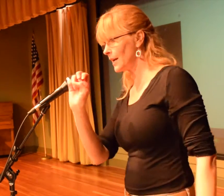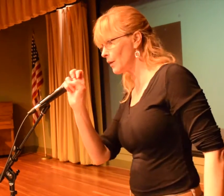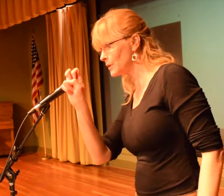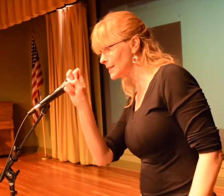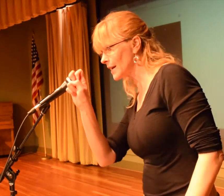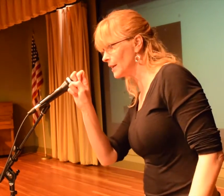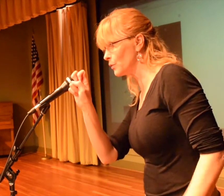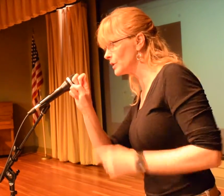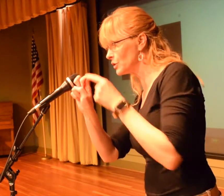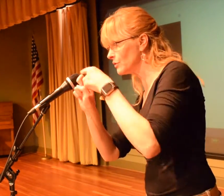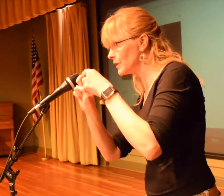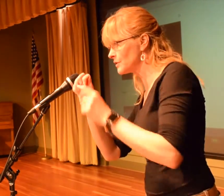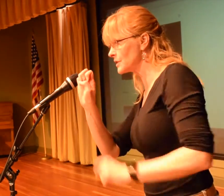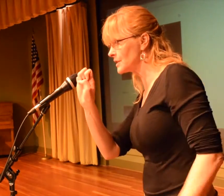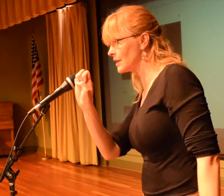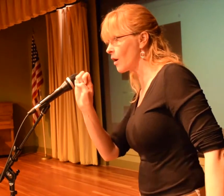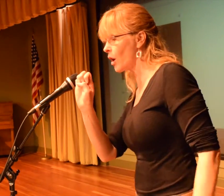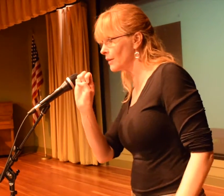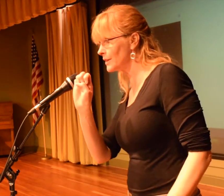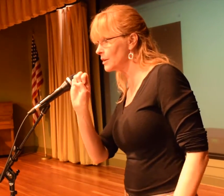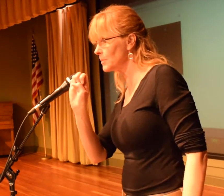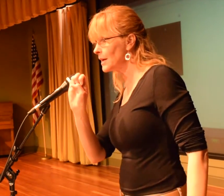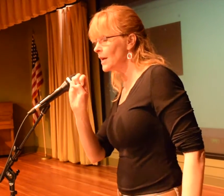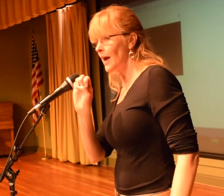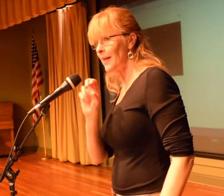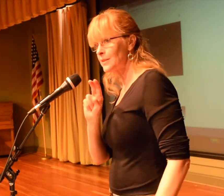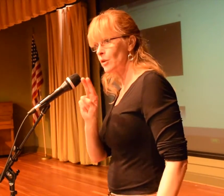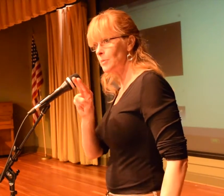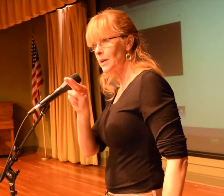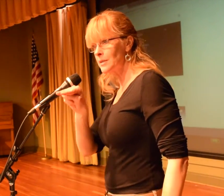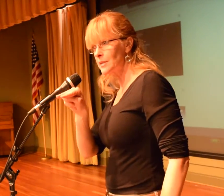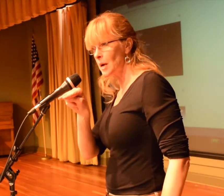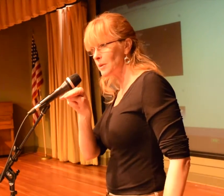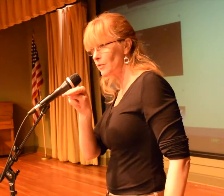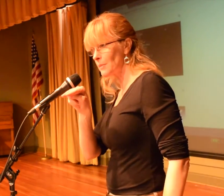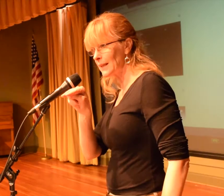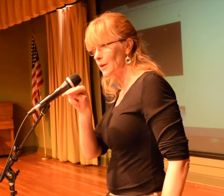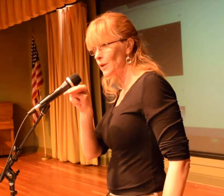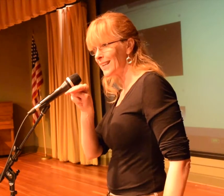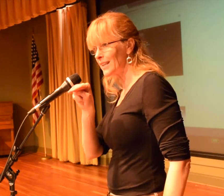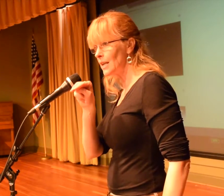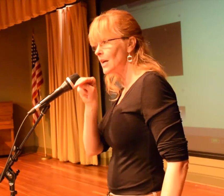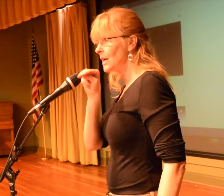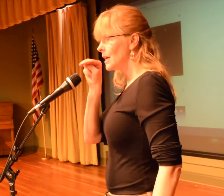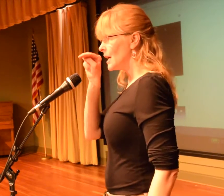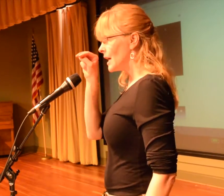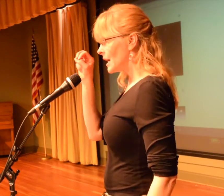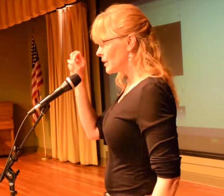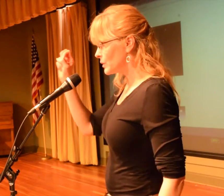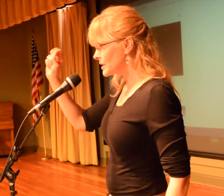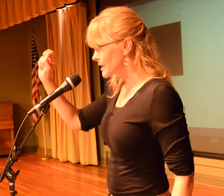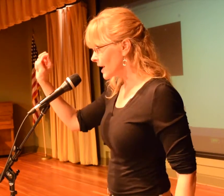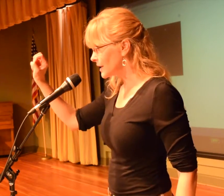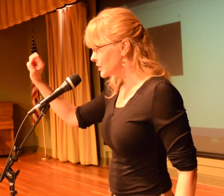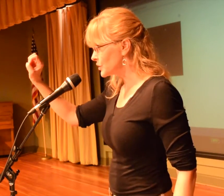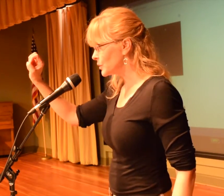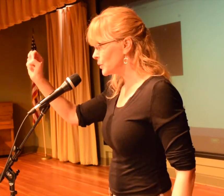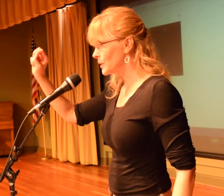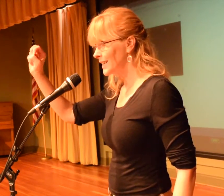I will sign it with 2 fingers instead of all of them. And that's only because it's coming from the letter N, and it would slide into